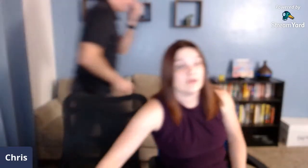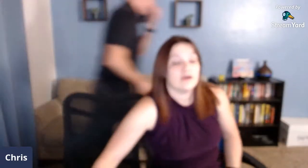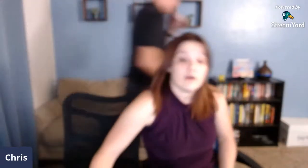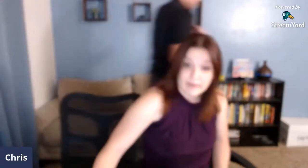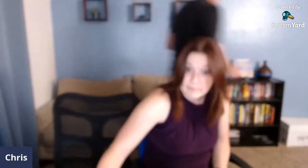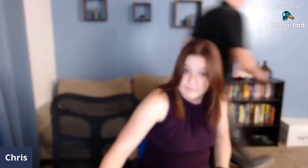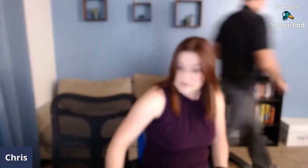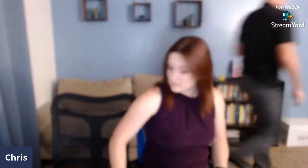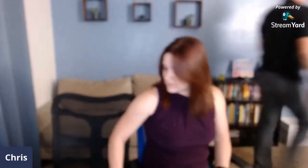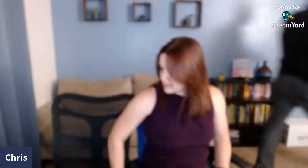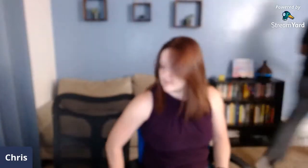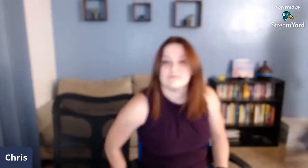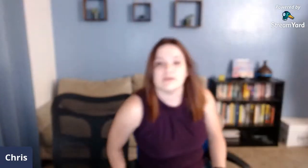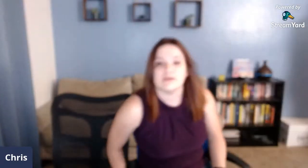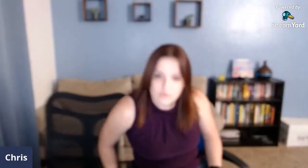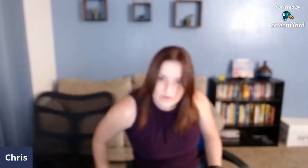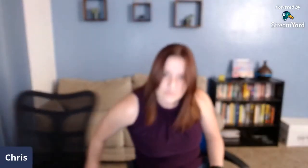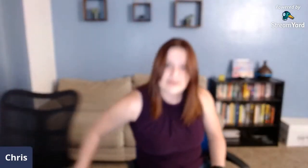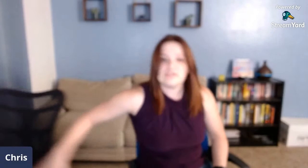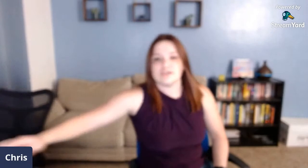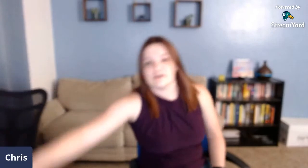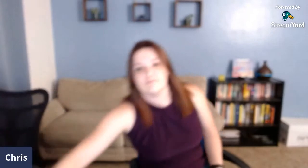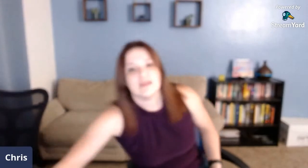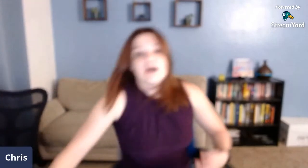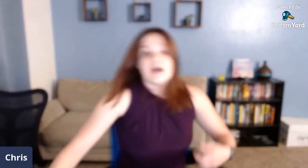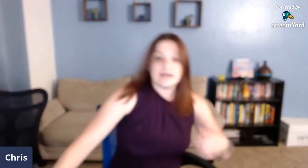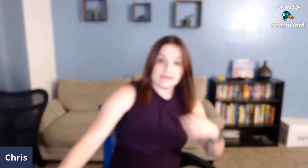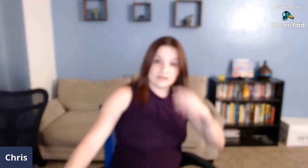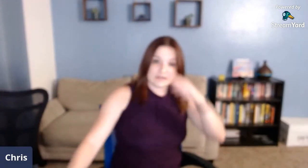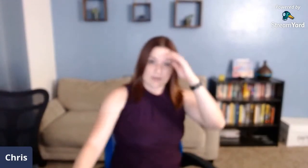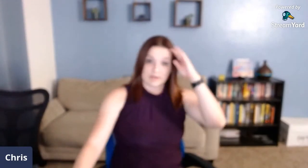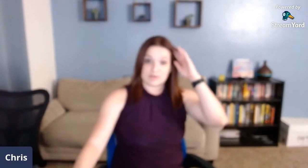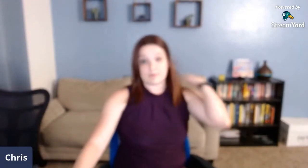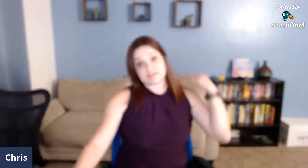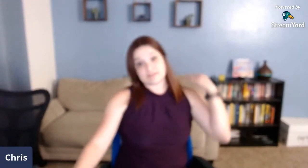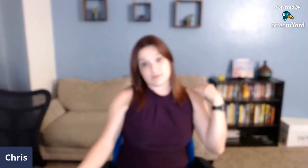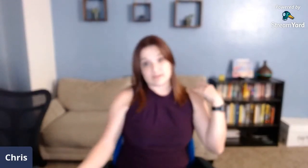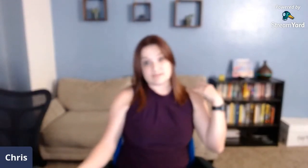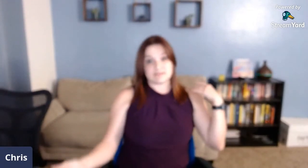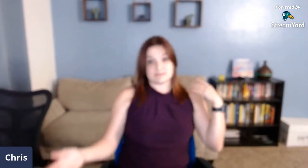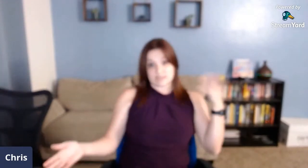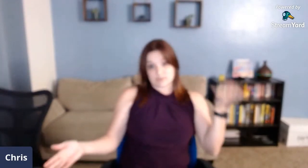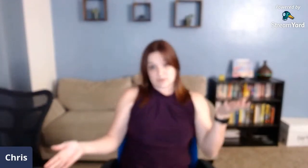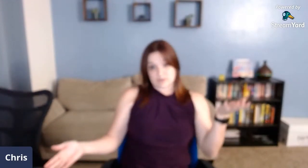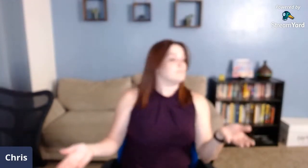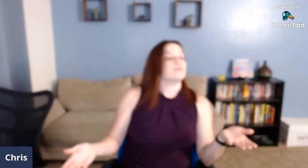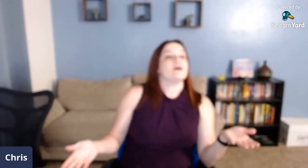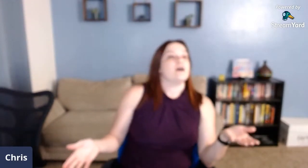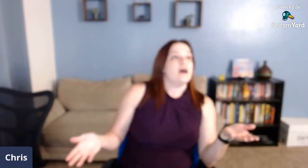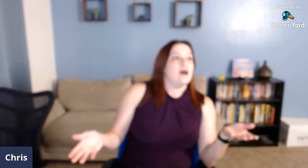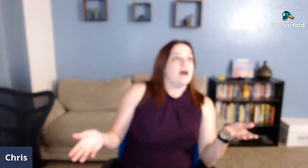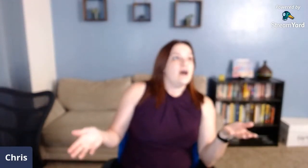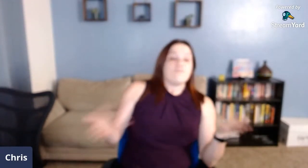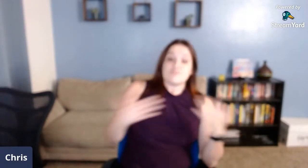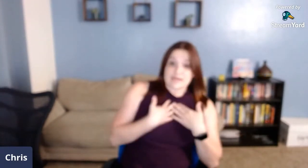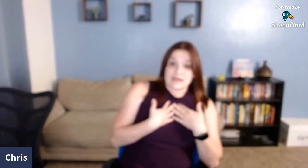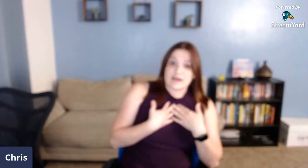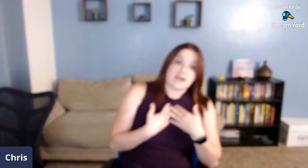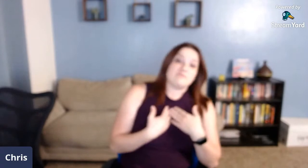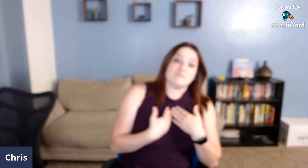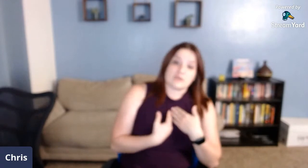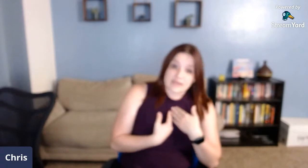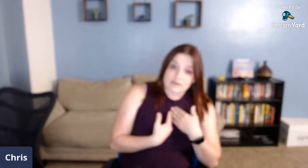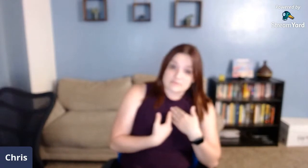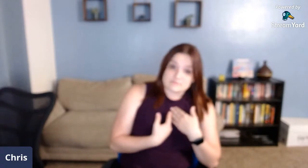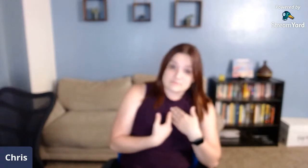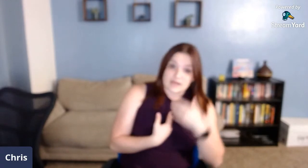like, okay. So again, go away, chair. Again, I'm going to throw myself under the bus because I do it all the time. For me,